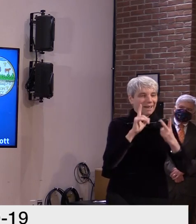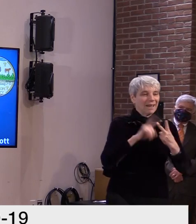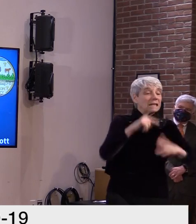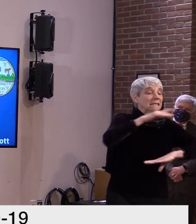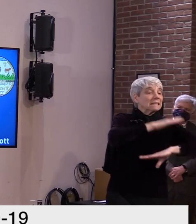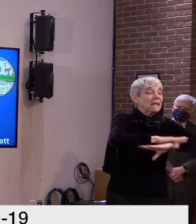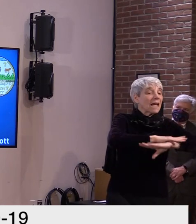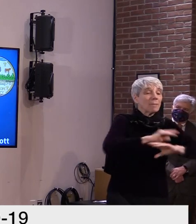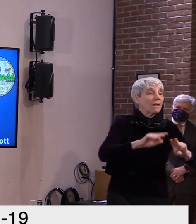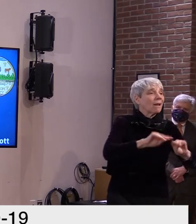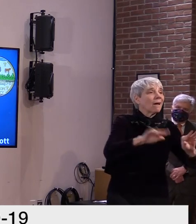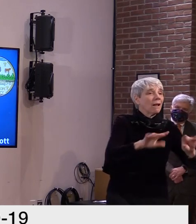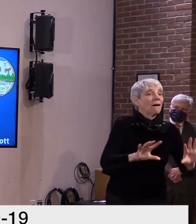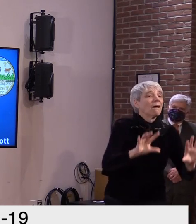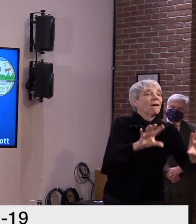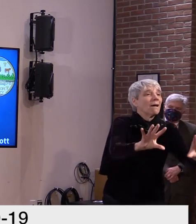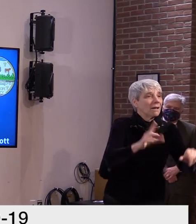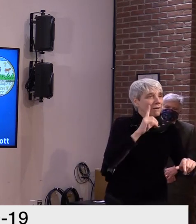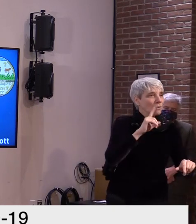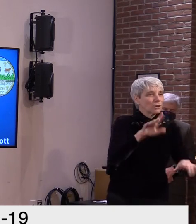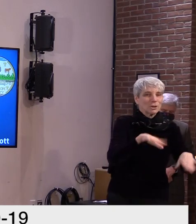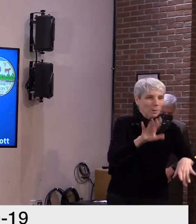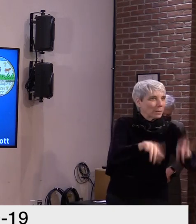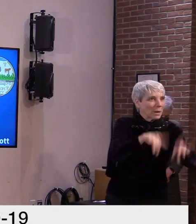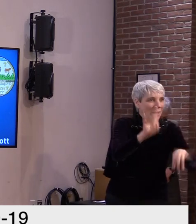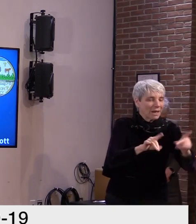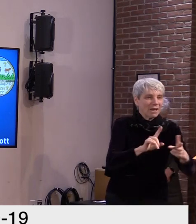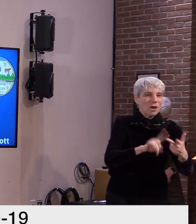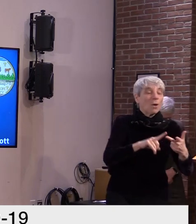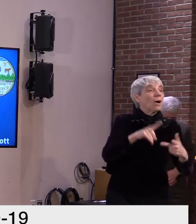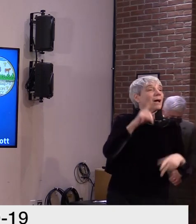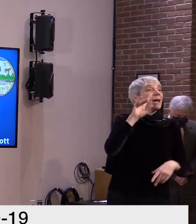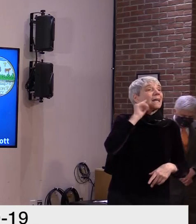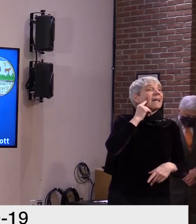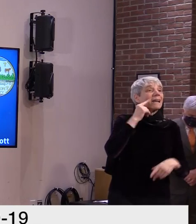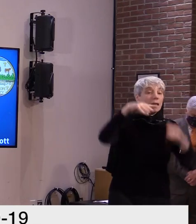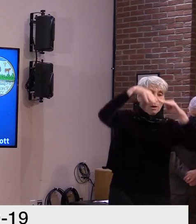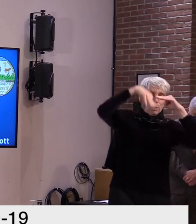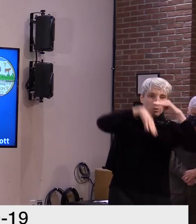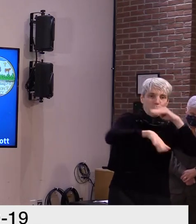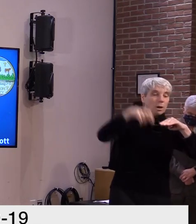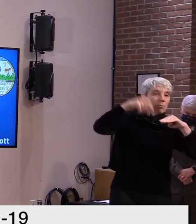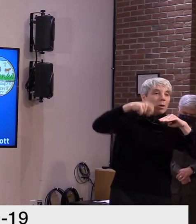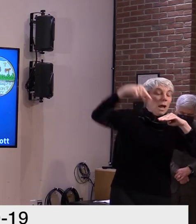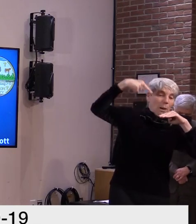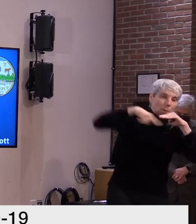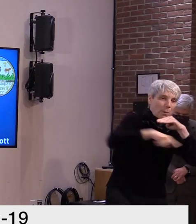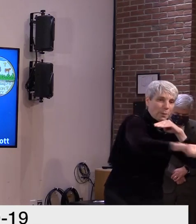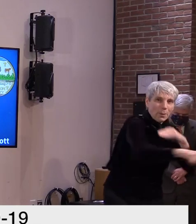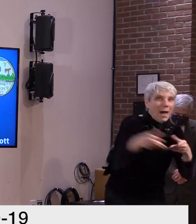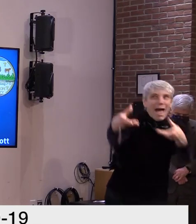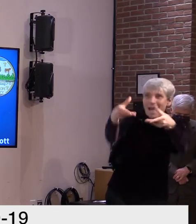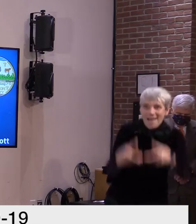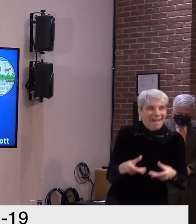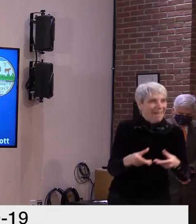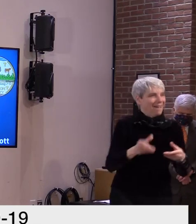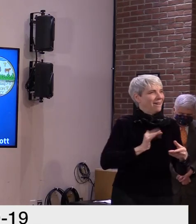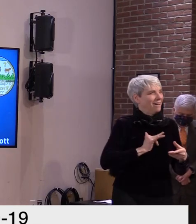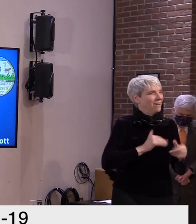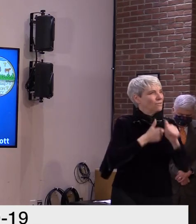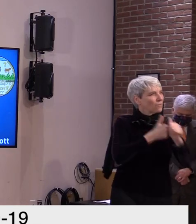candy slides, Vermonters showed they understand how to protect each other. We can follow the guidance and still have